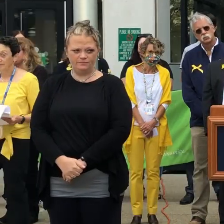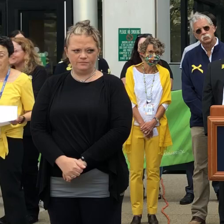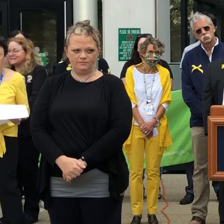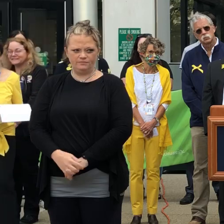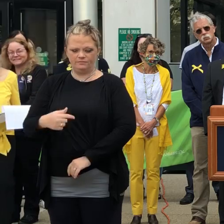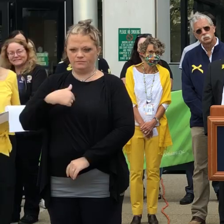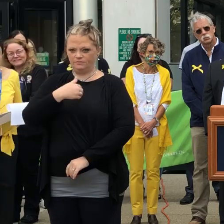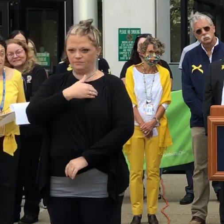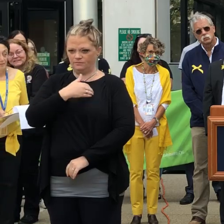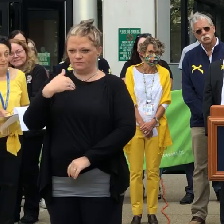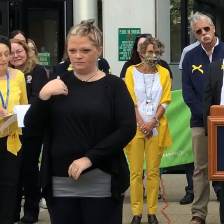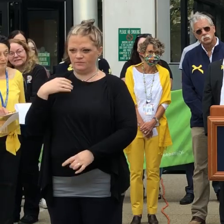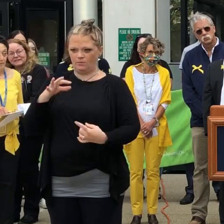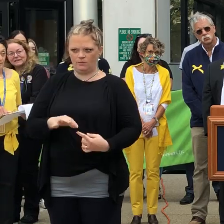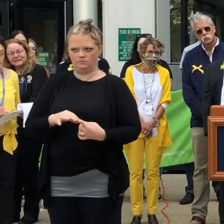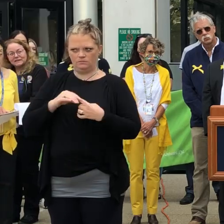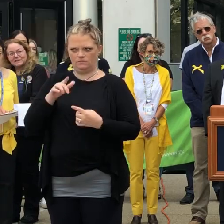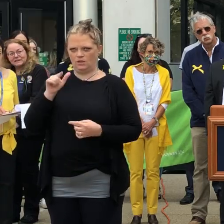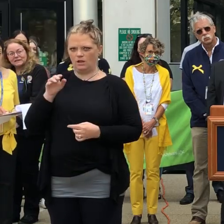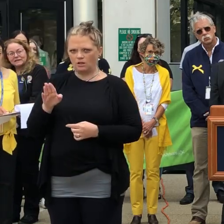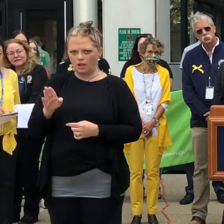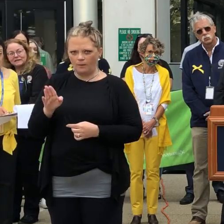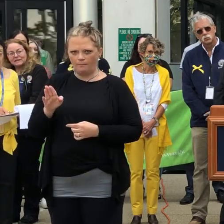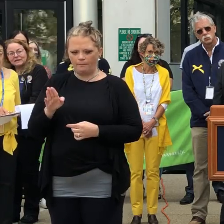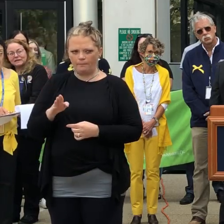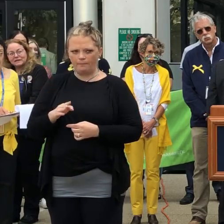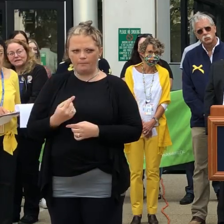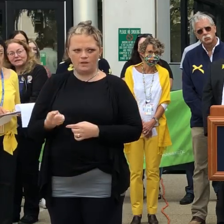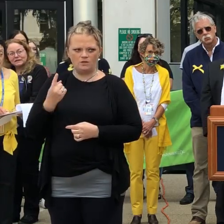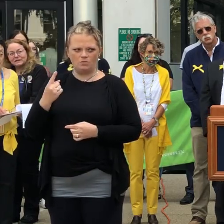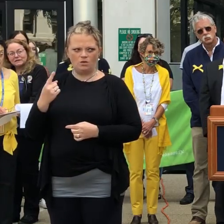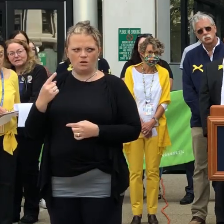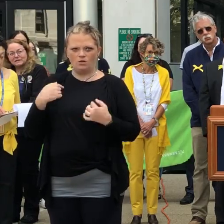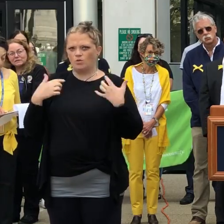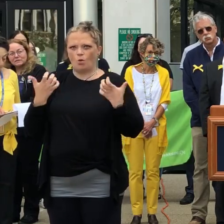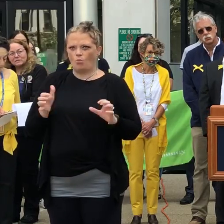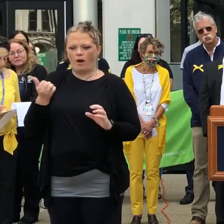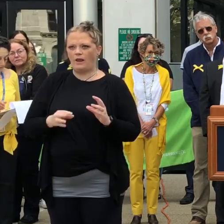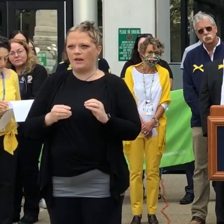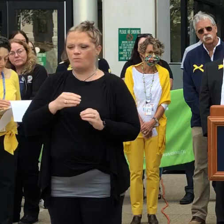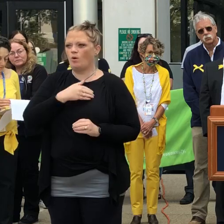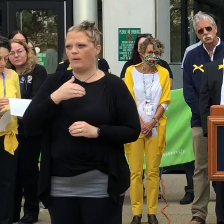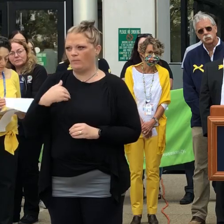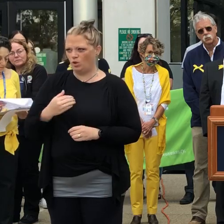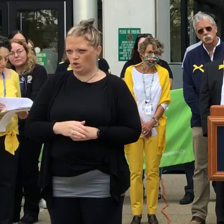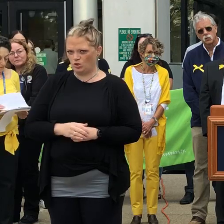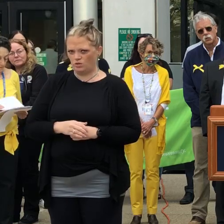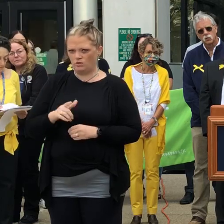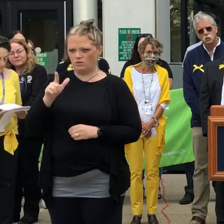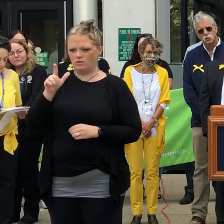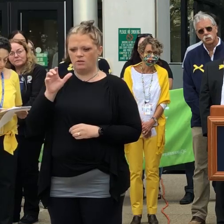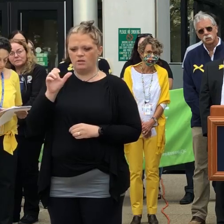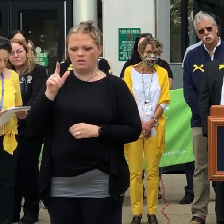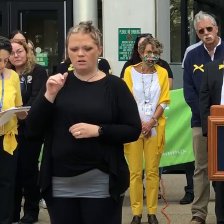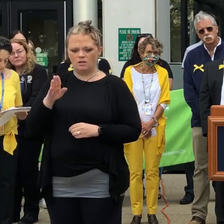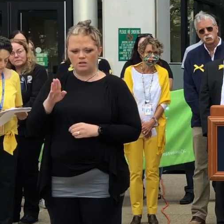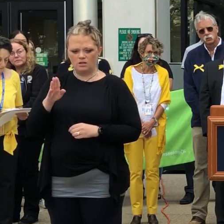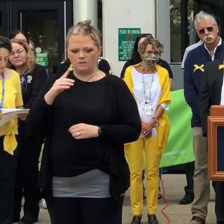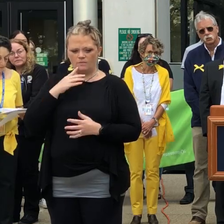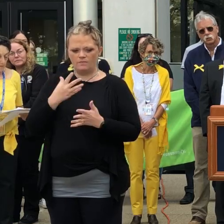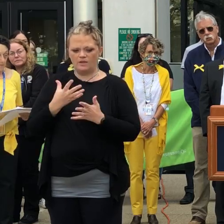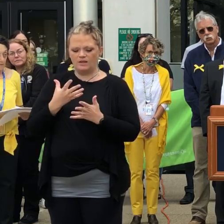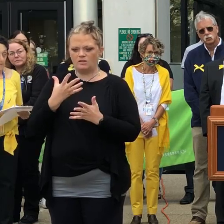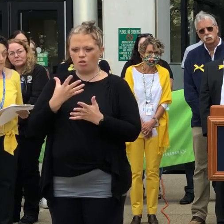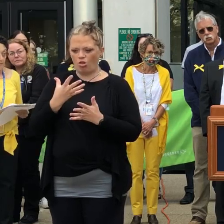I'm a member of an exclusive club, and it's one that we don't want any more members. And that is a club that has lost a loved one